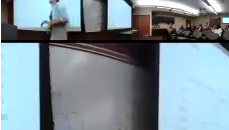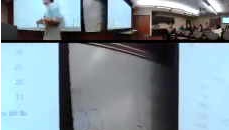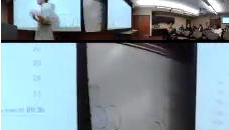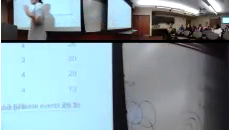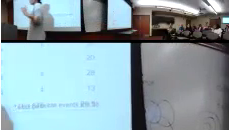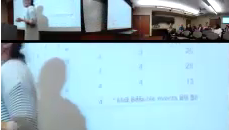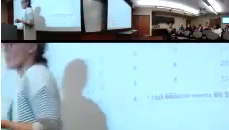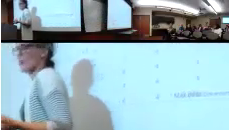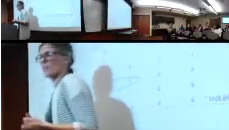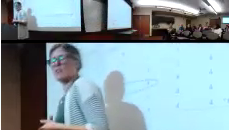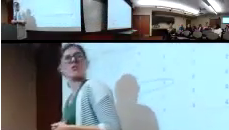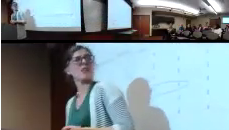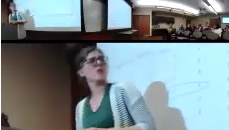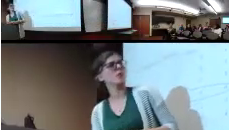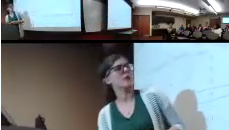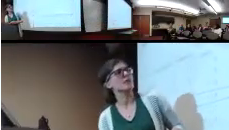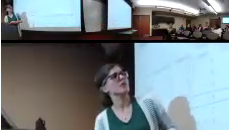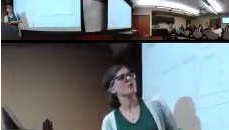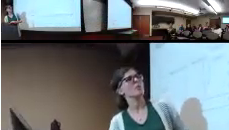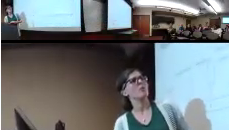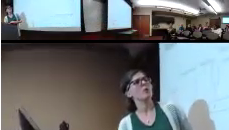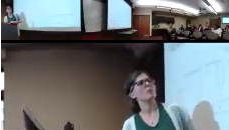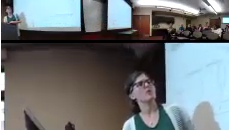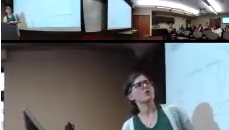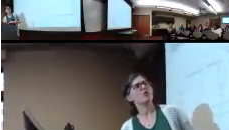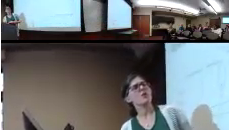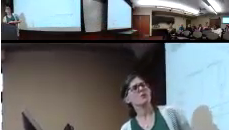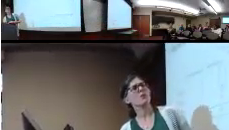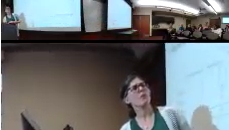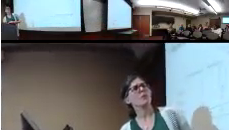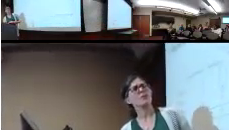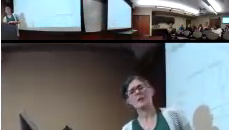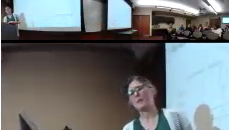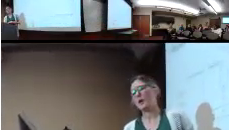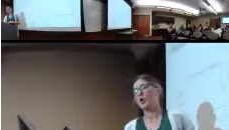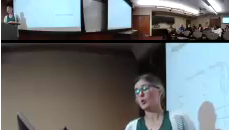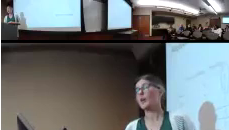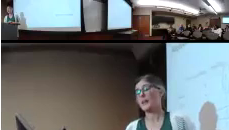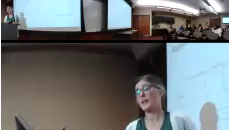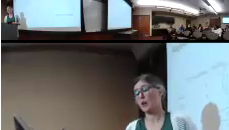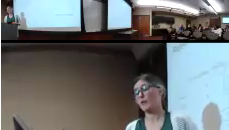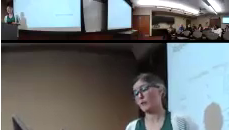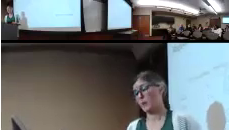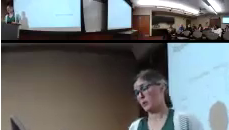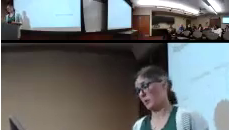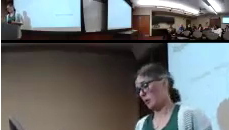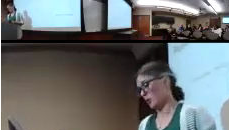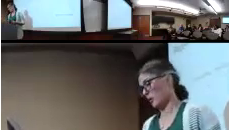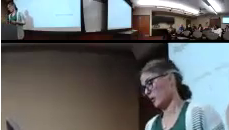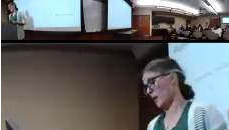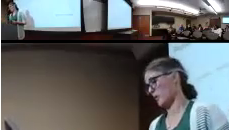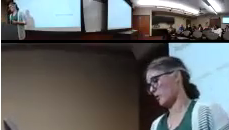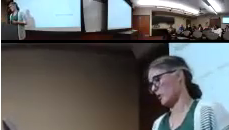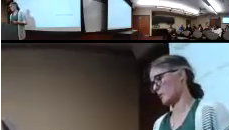initial meeting. You can work around that, so that's not really so important. But for Shauna's performance, you're not getting enough information